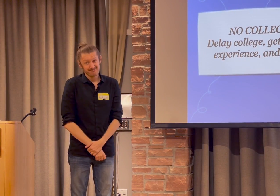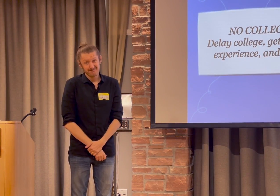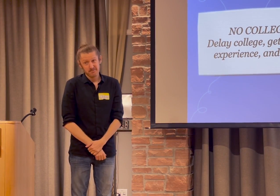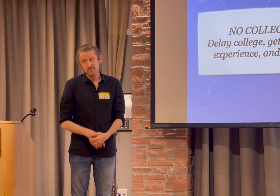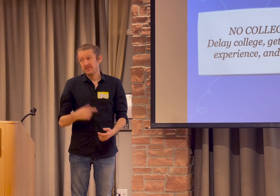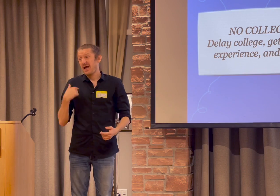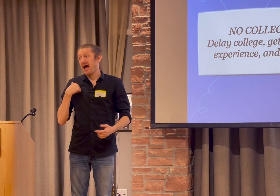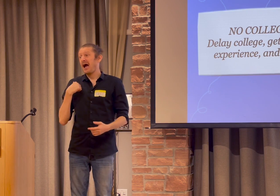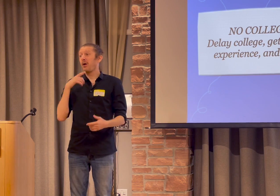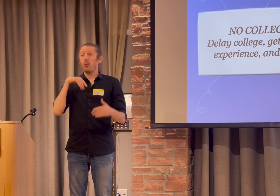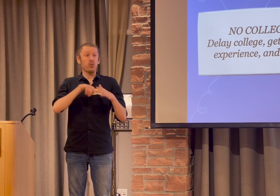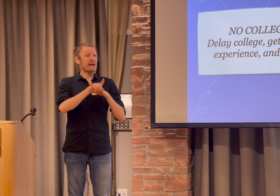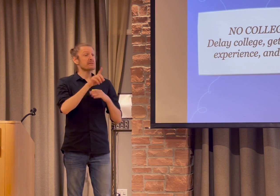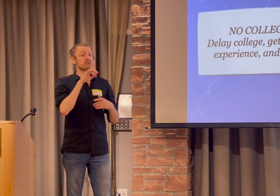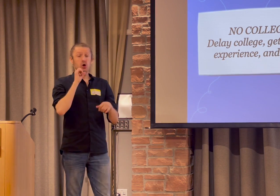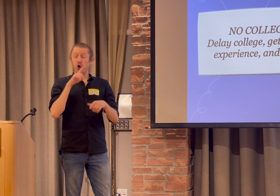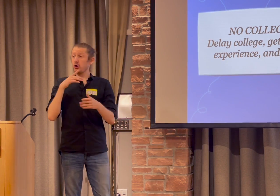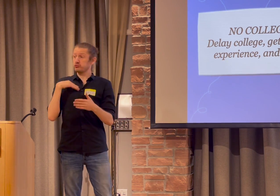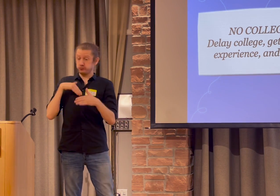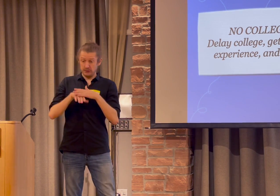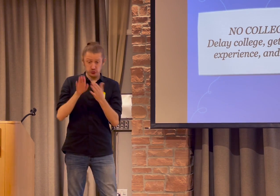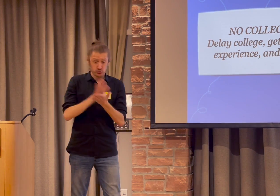This would have helped me a lot.